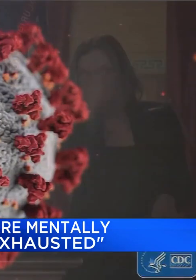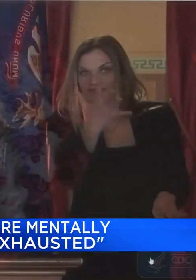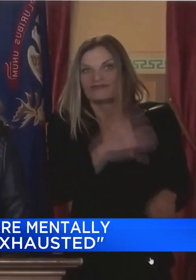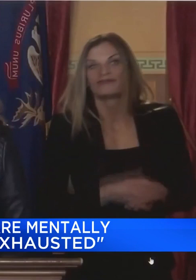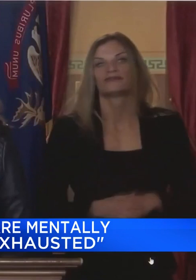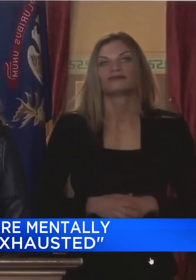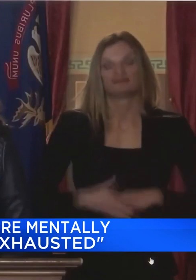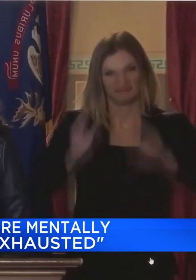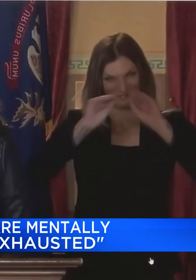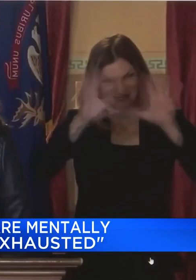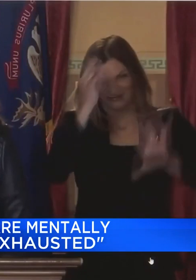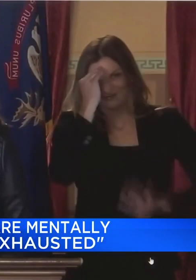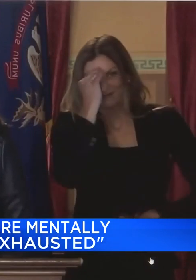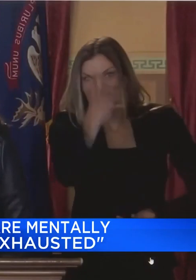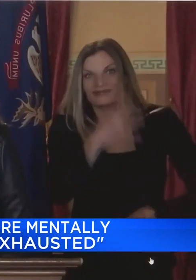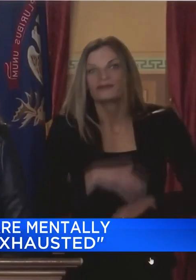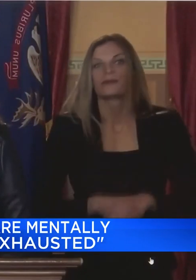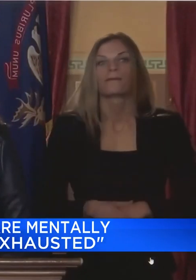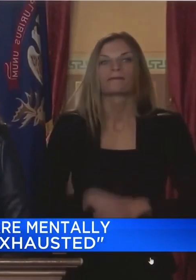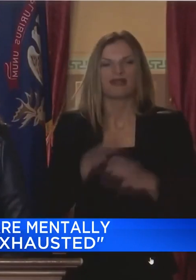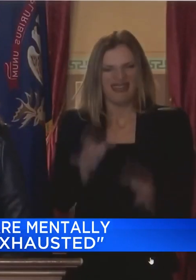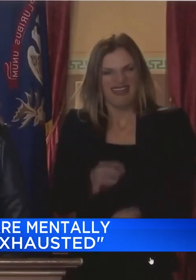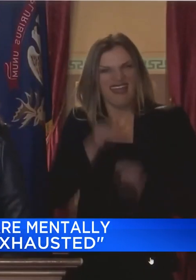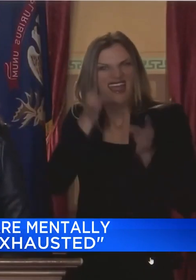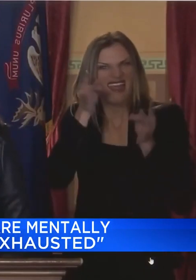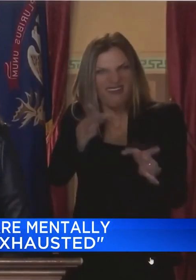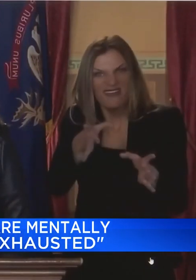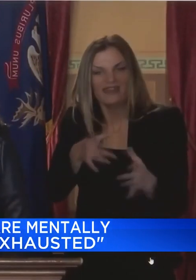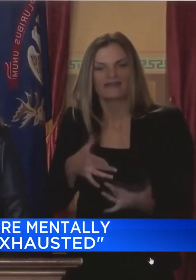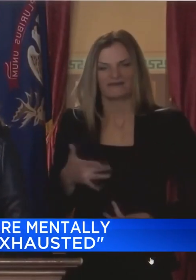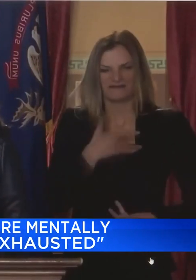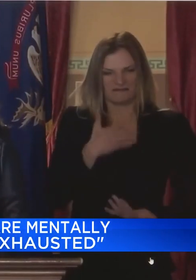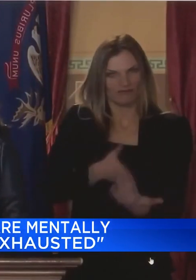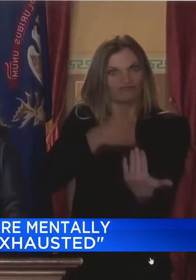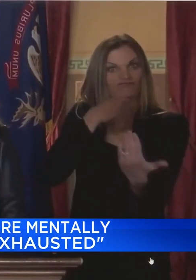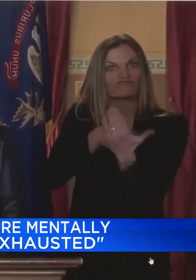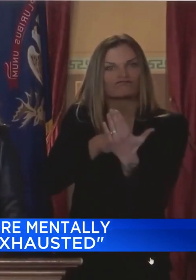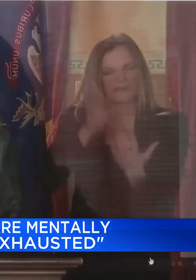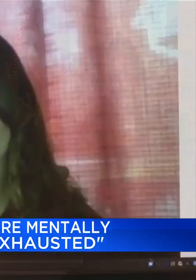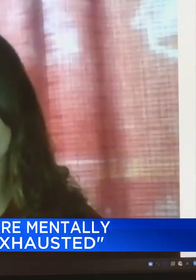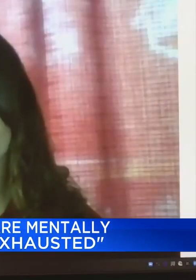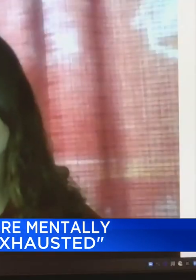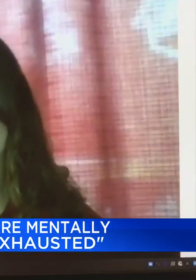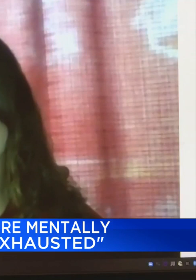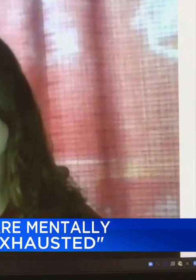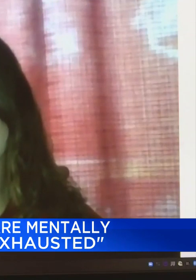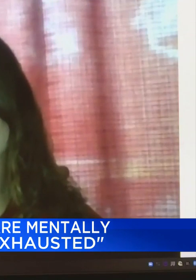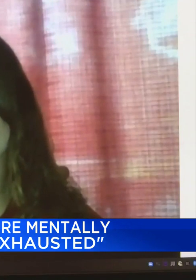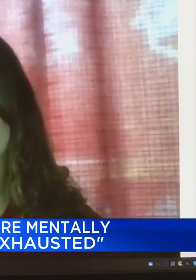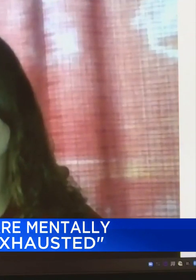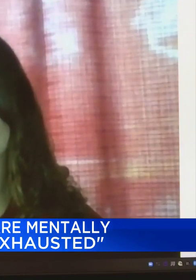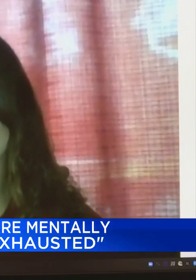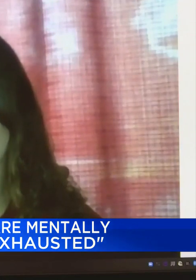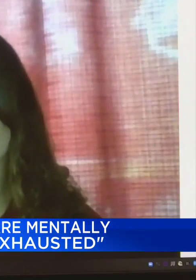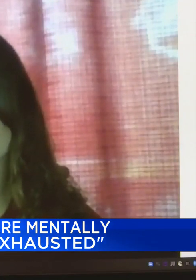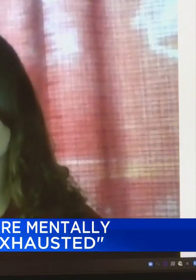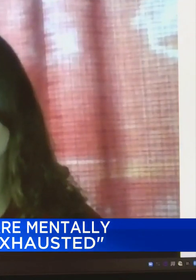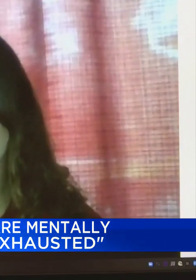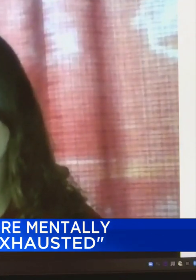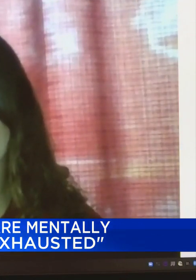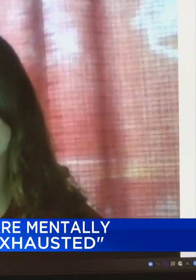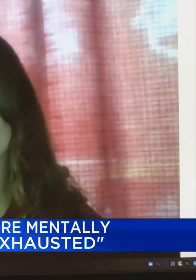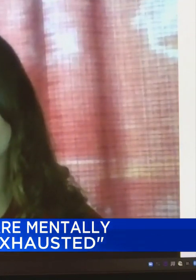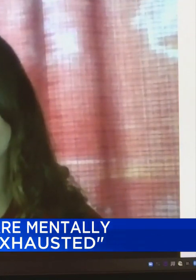COVID-19, and she appreciates everything Governor Gretchen Whitmer has done to try and flatten the curve. I would like to thank that woman from Michigan